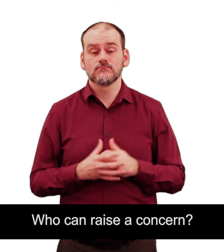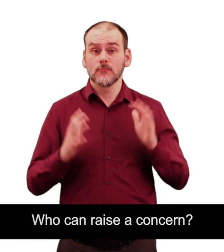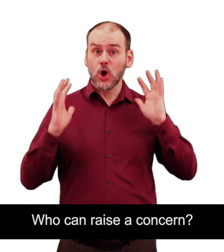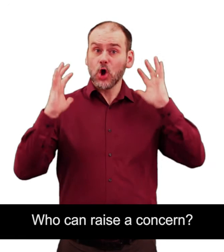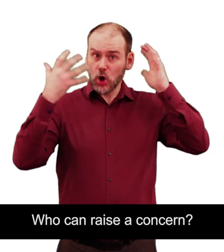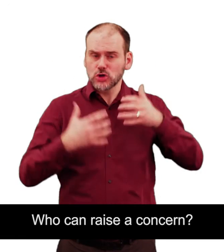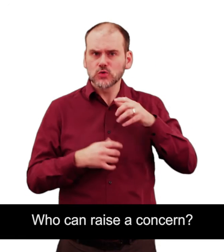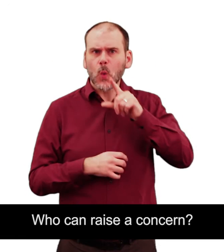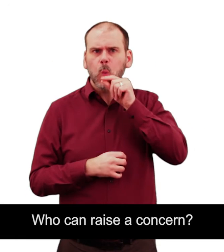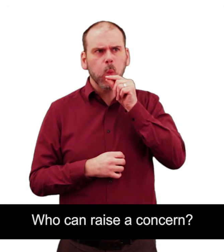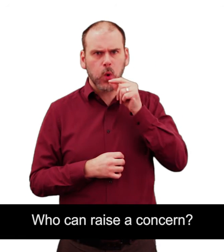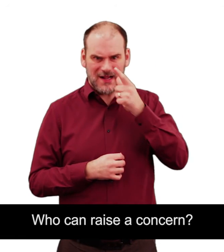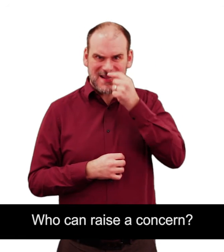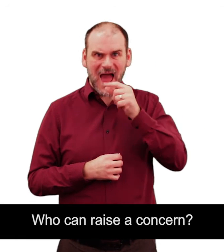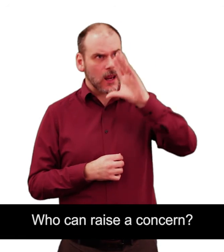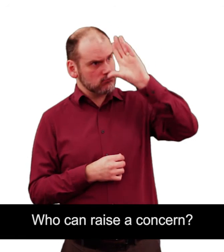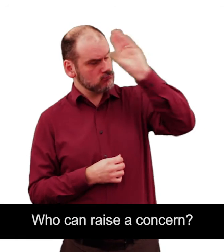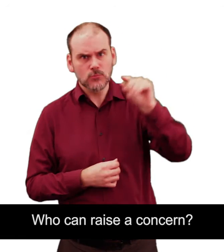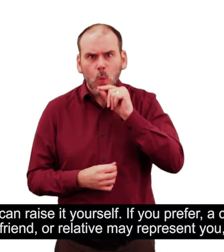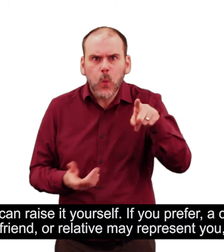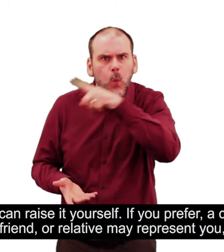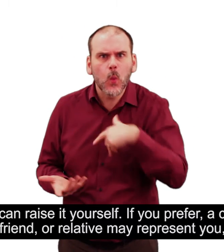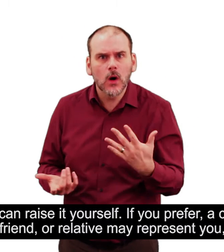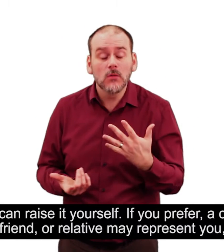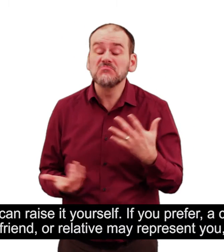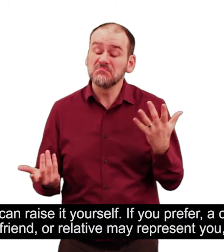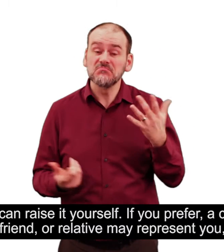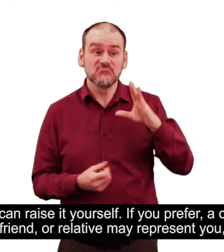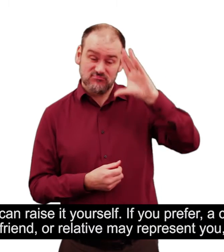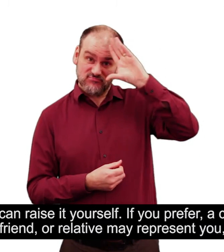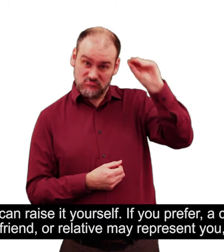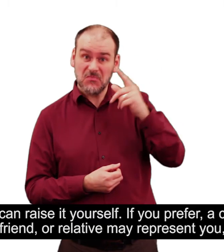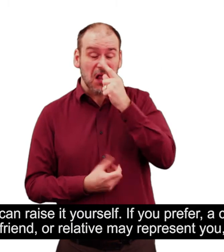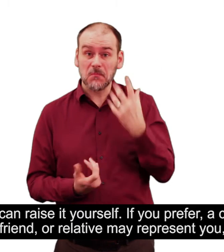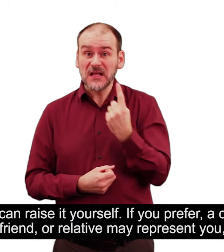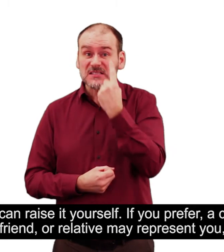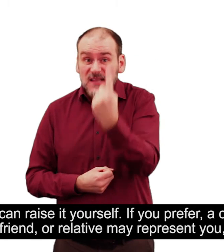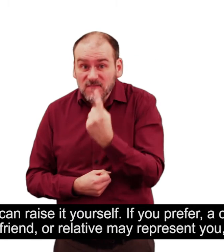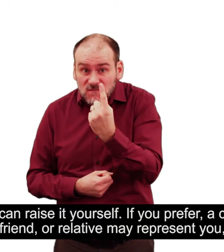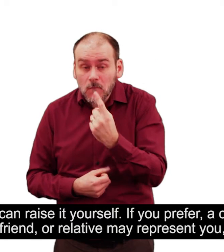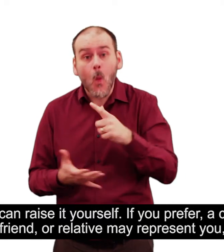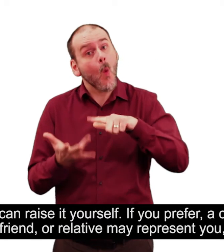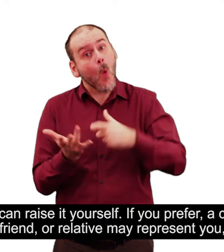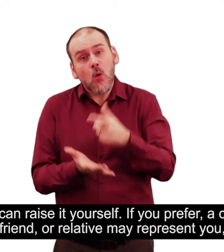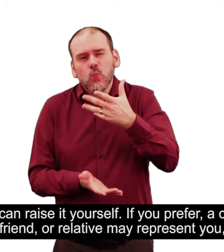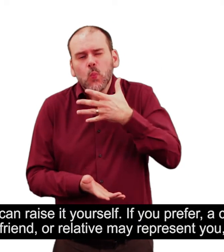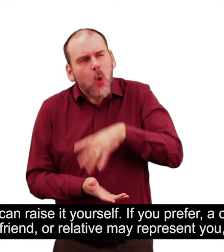Who can raise a concern? You can raise it yourself. If you prefer, a carer, friend or